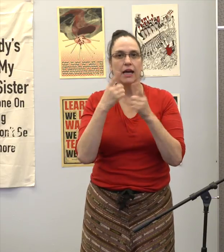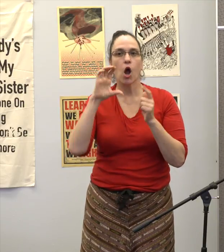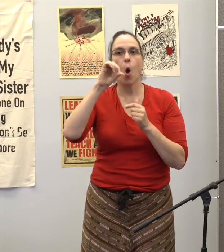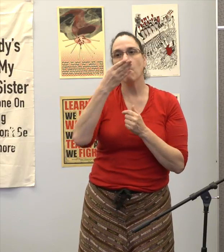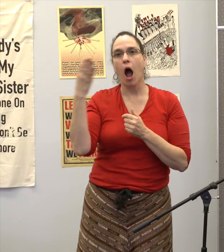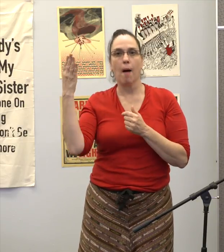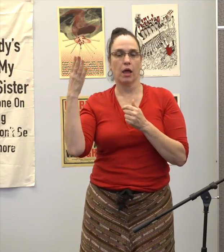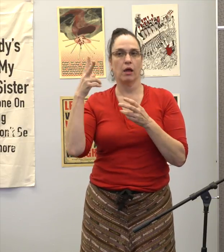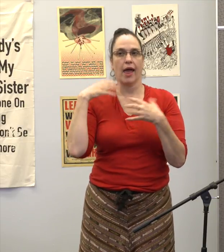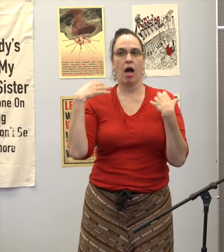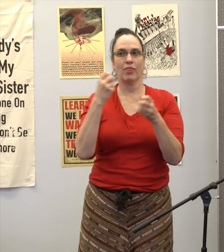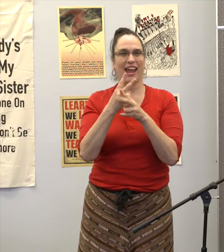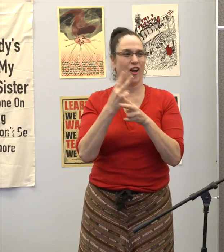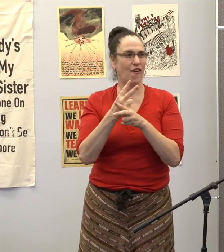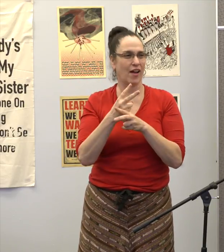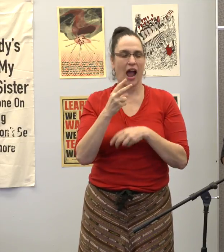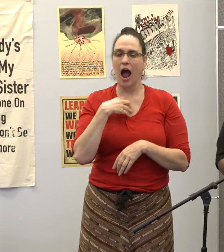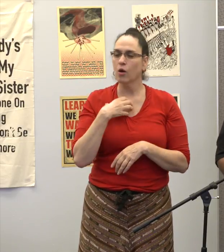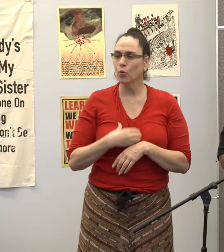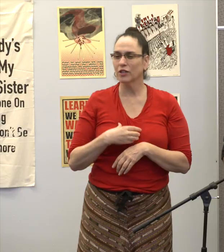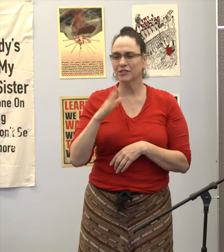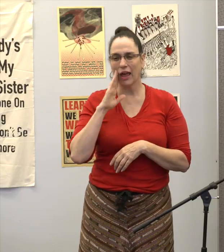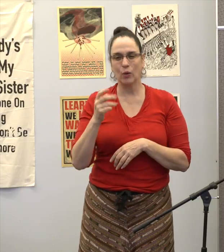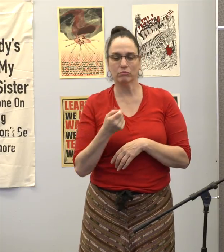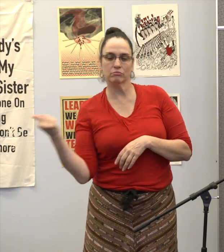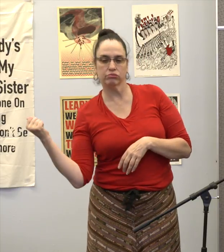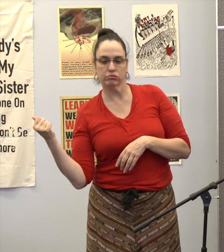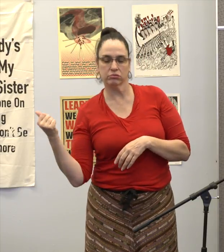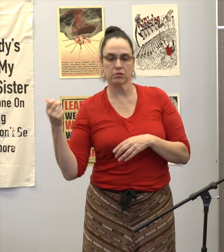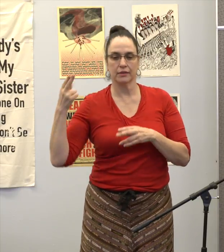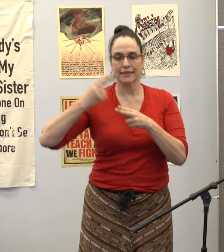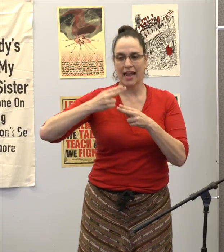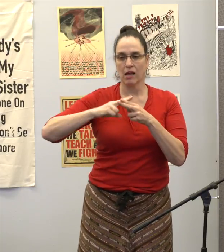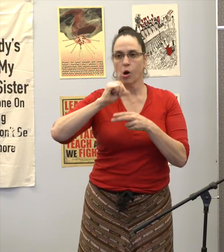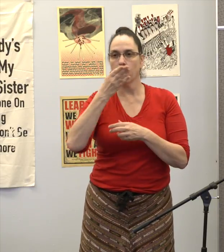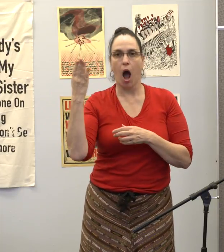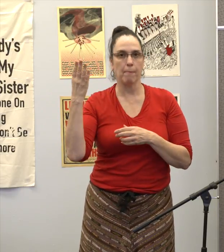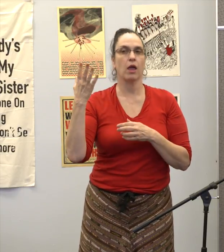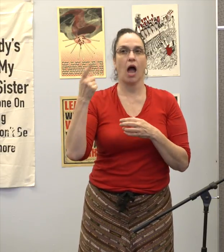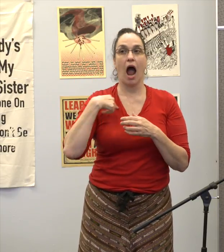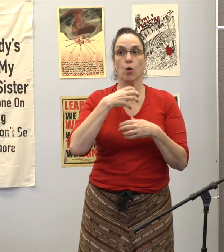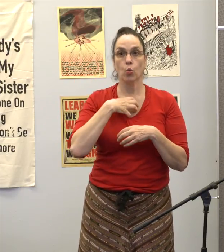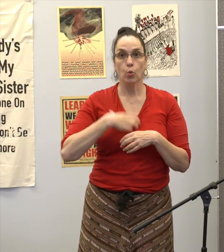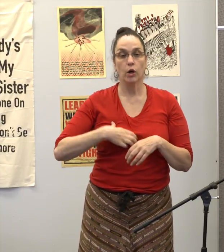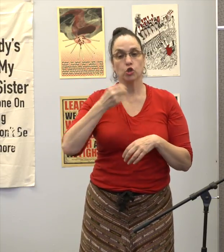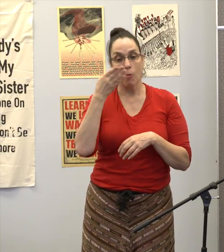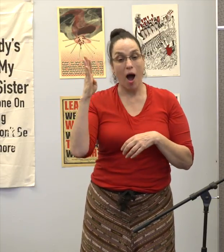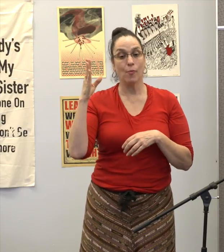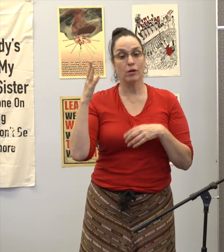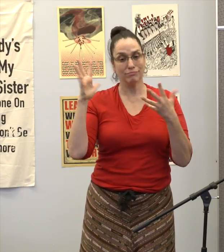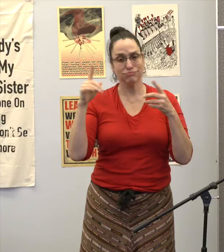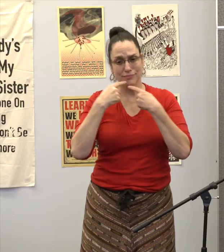Obamacare. I wish they'd have never named it Obamacare because that was a way of racializing. I wish Obama had said, don't call it